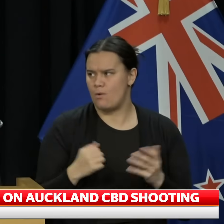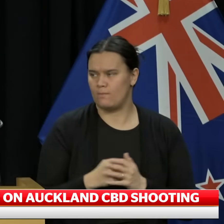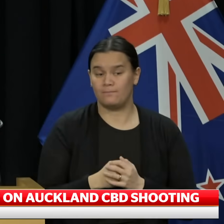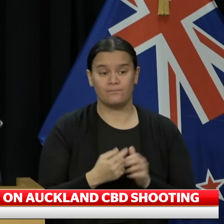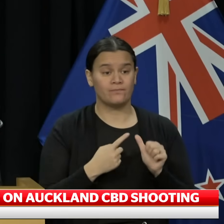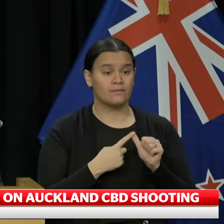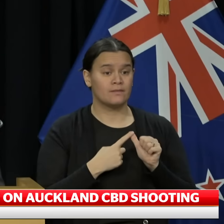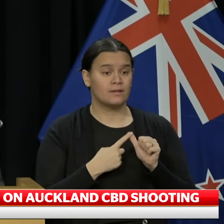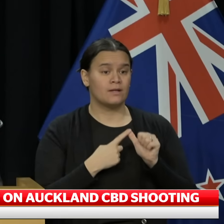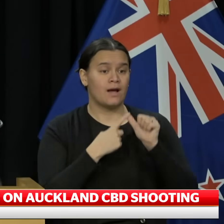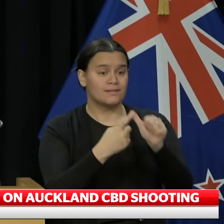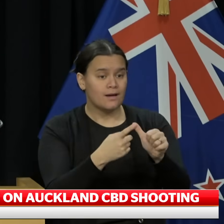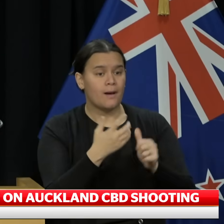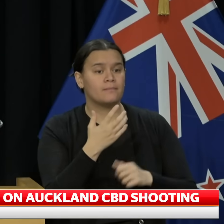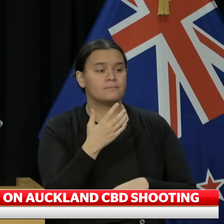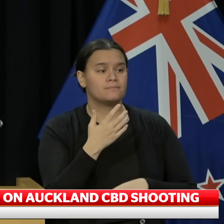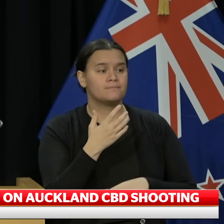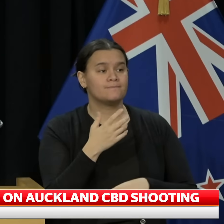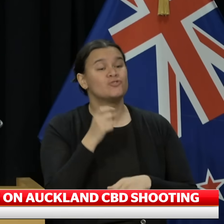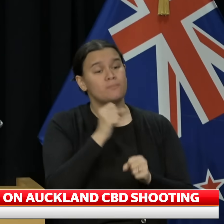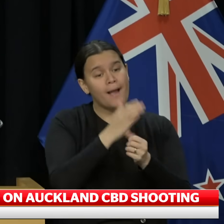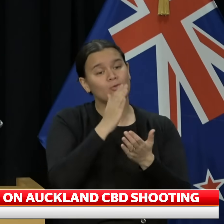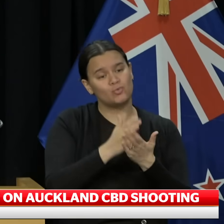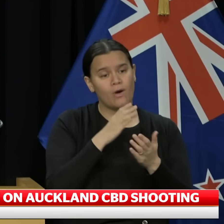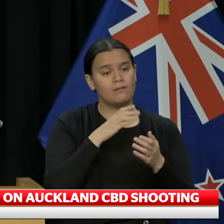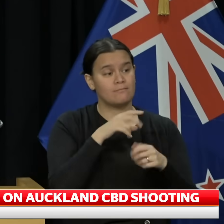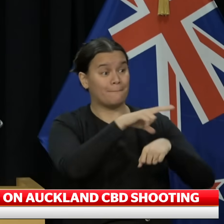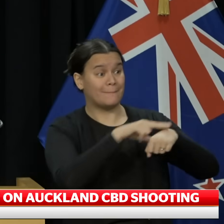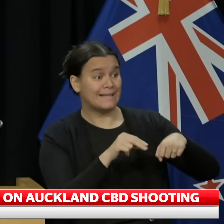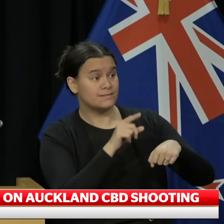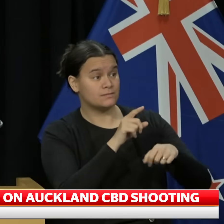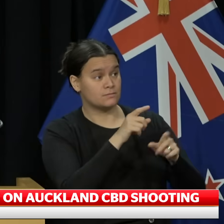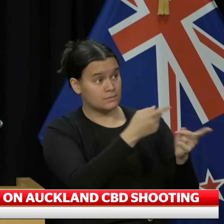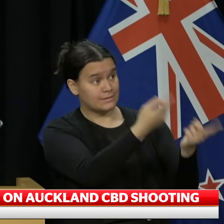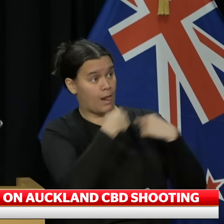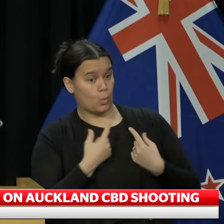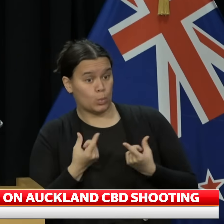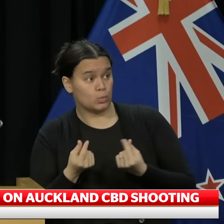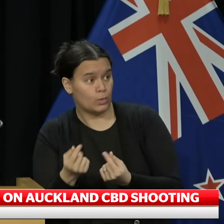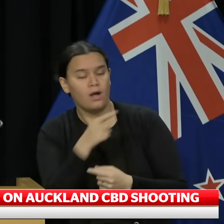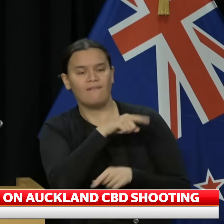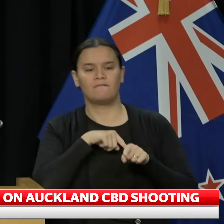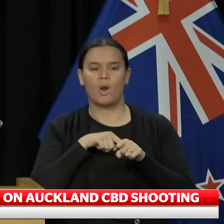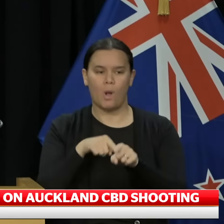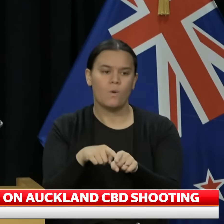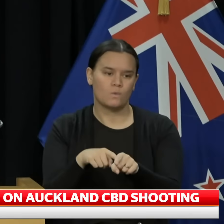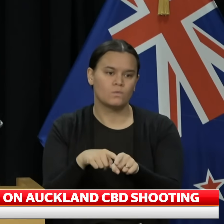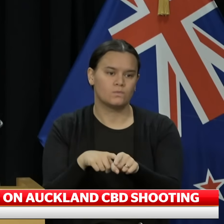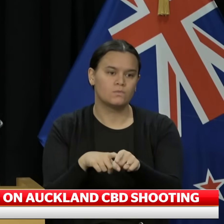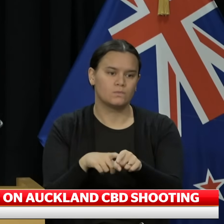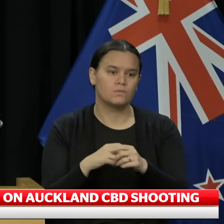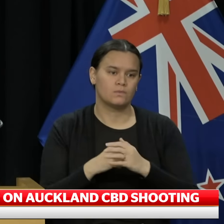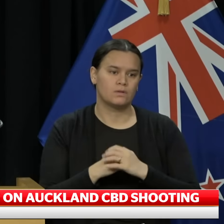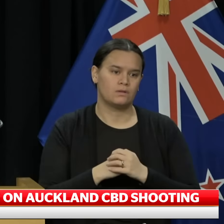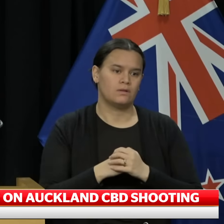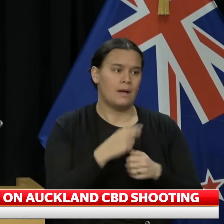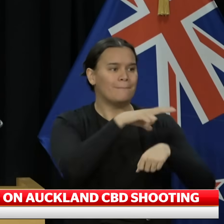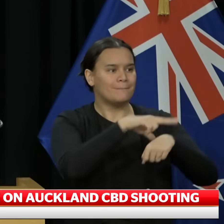them is follow the guidance of the police. The police were very rapidly on the scene. The police have contained this